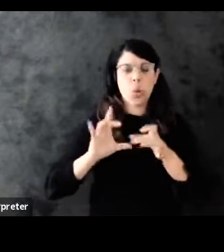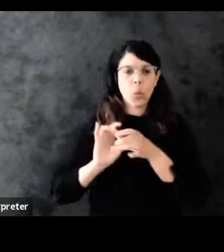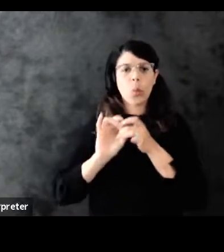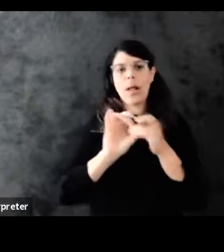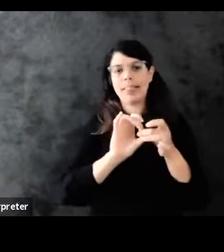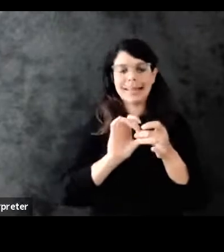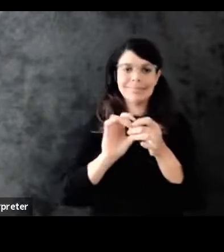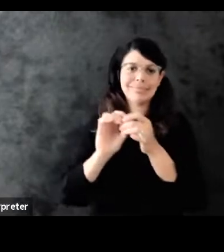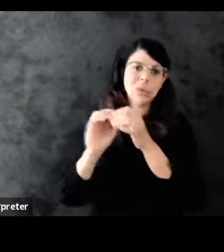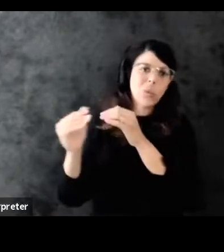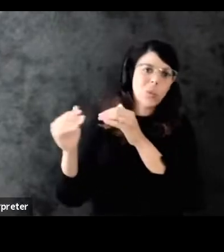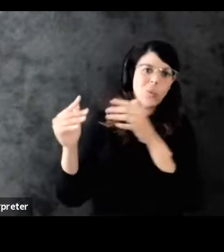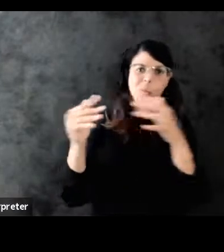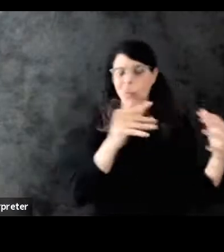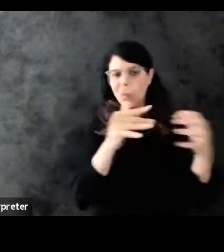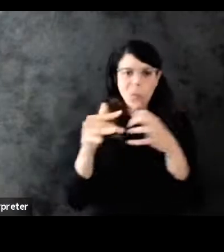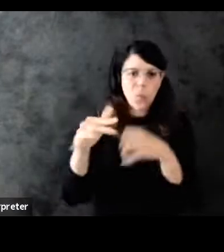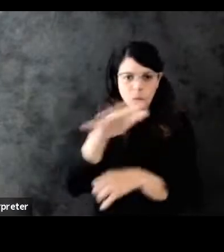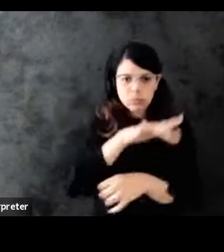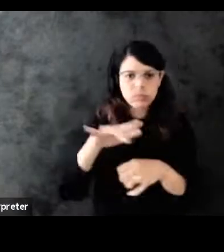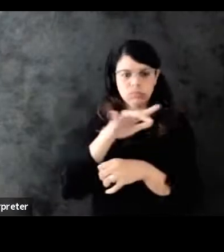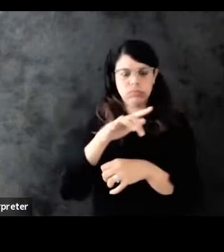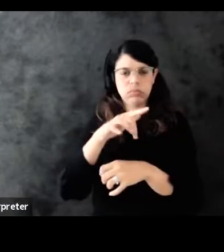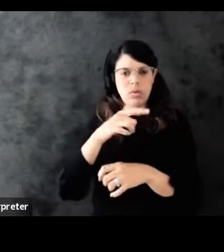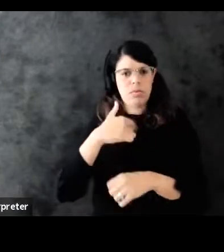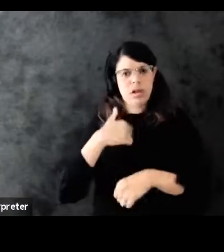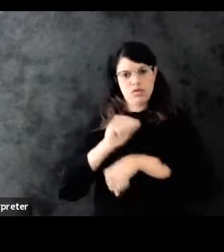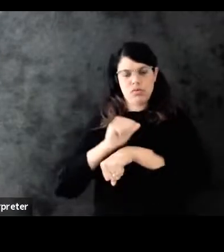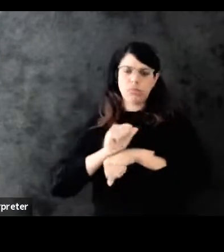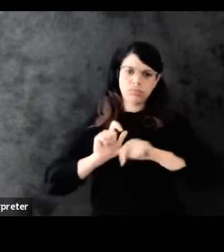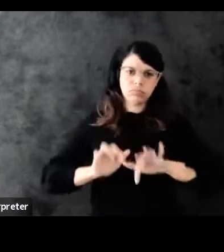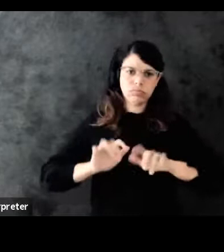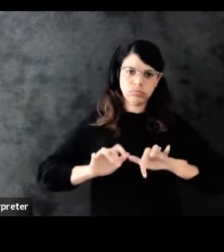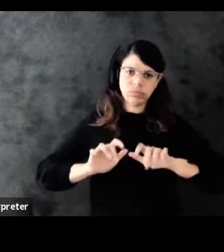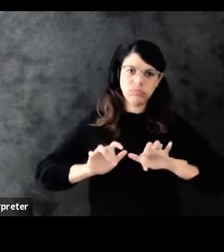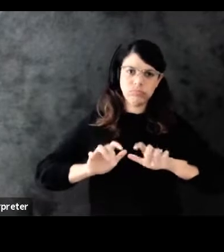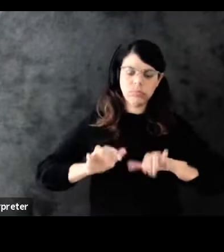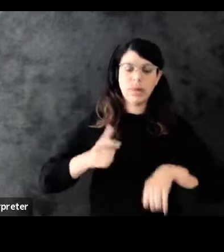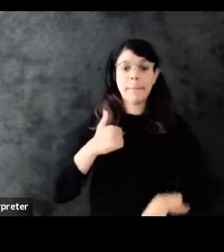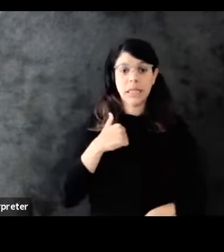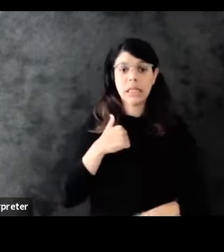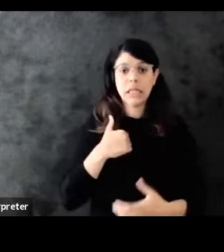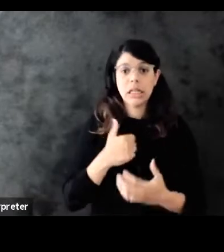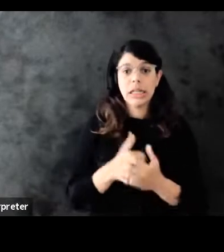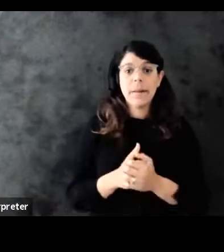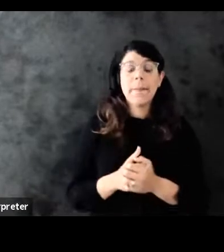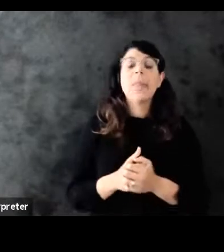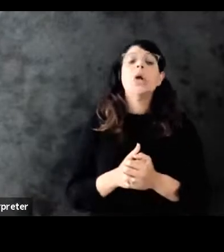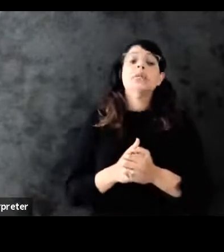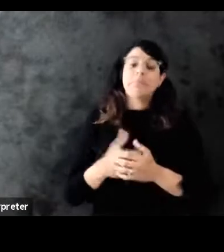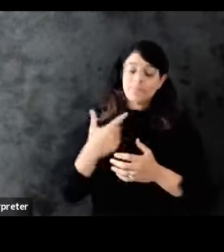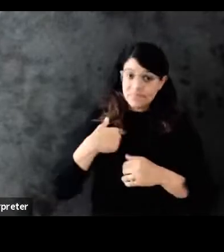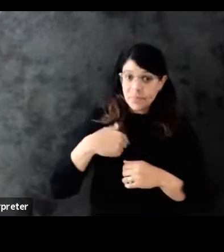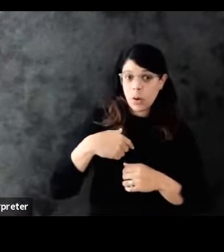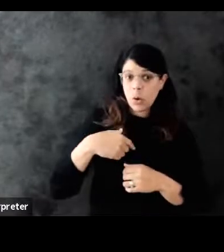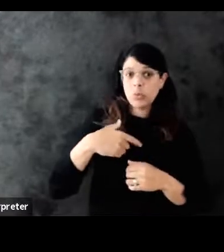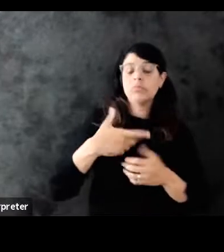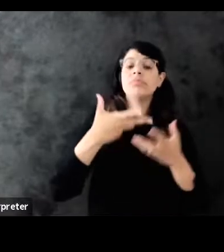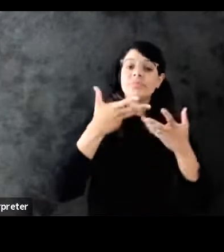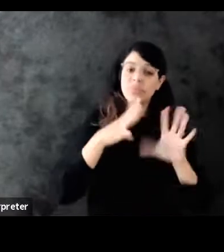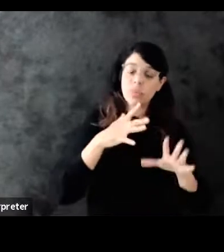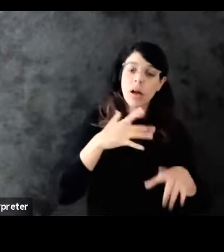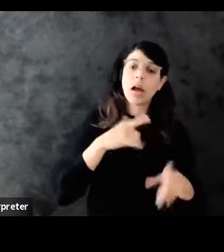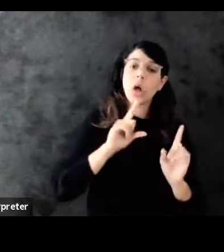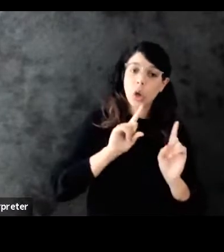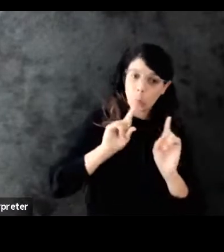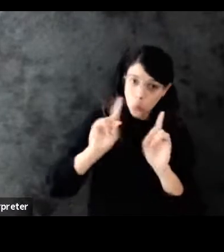to go back to my educational background, so I went to community college after I graduated with